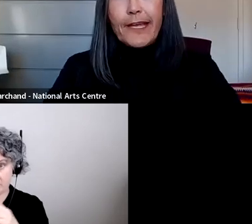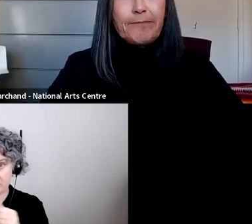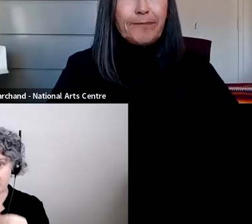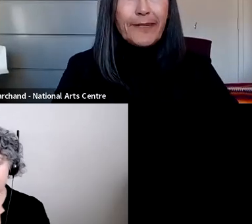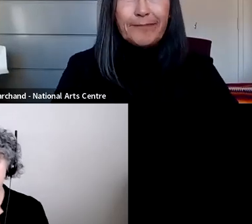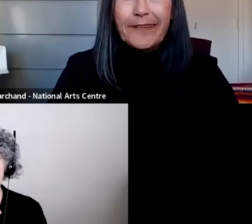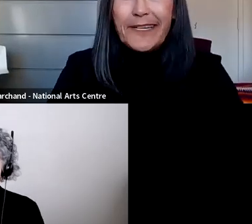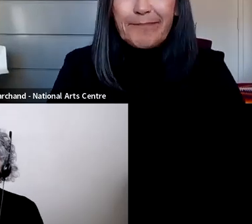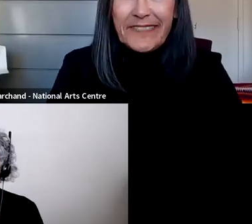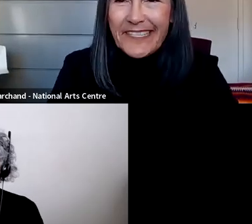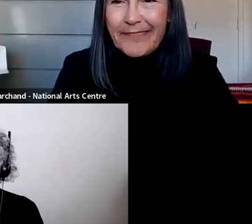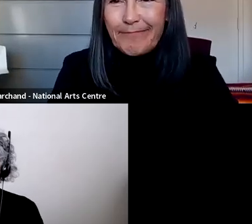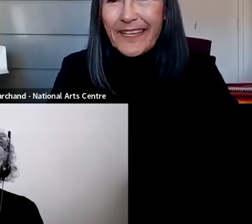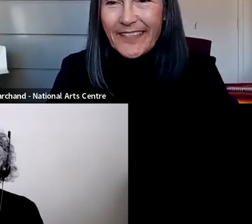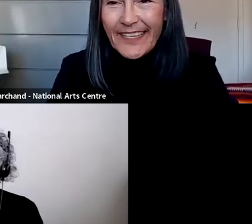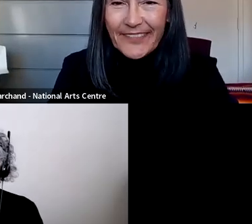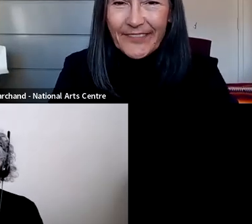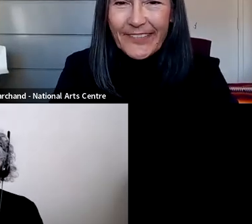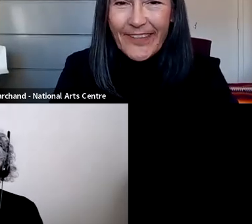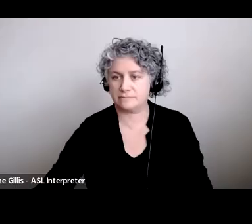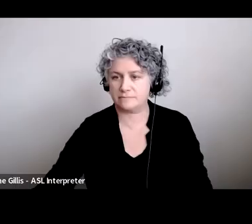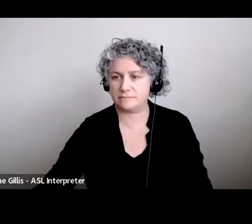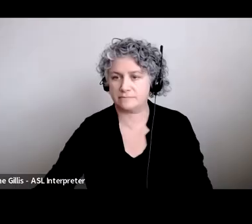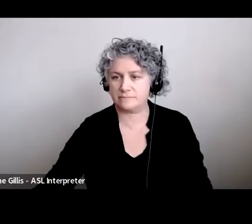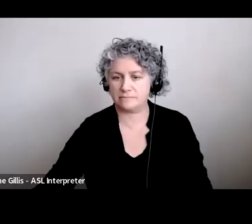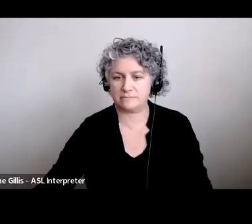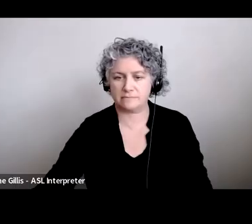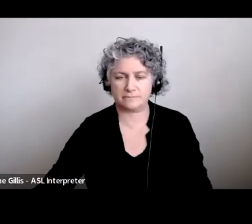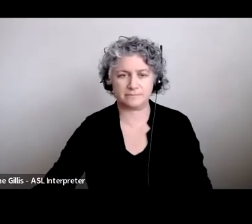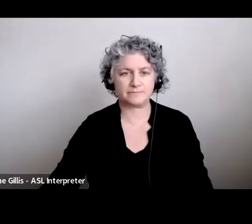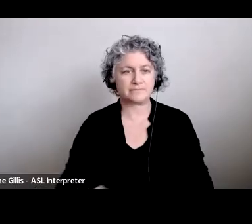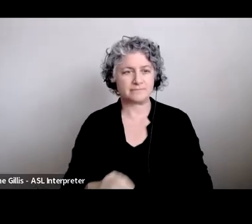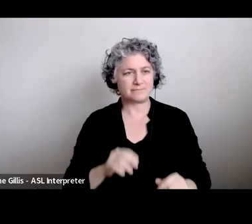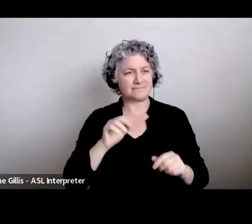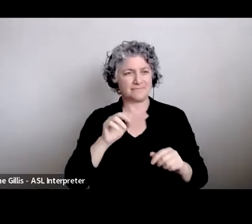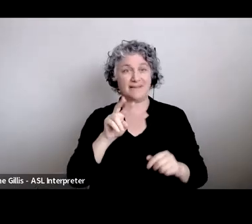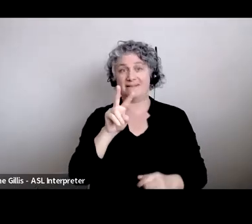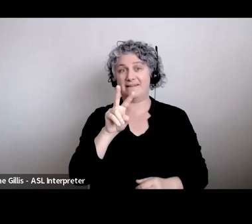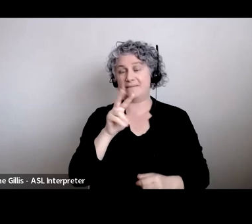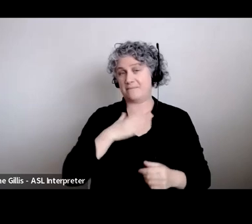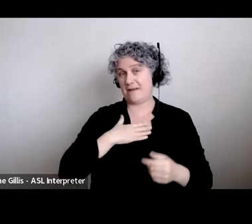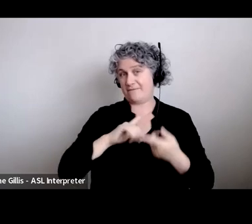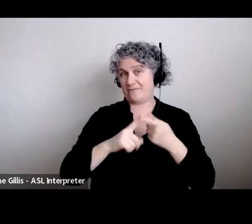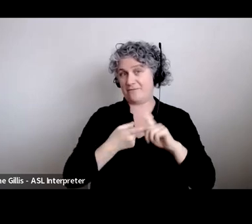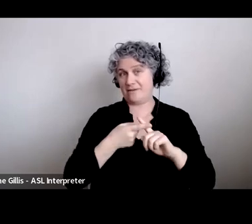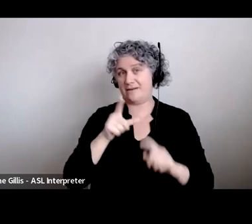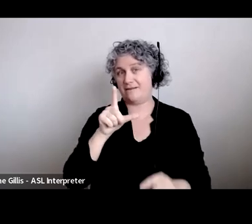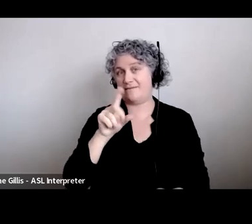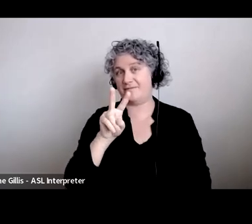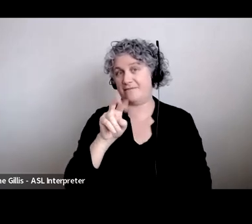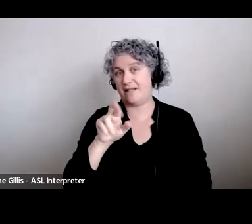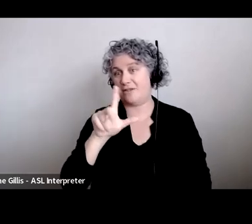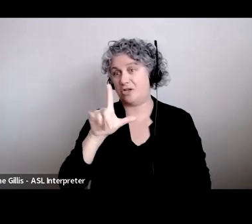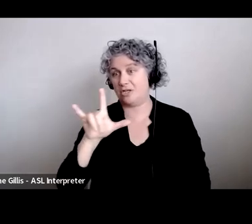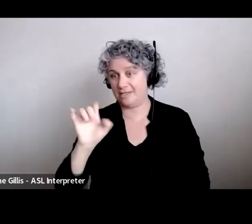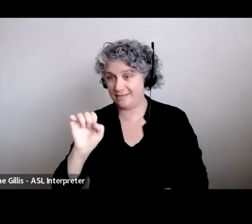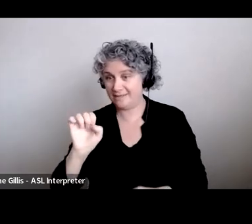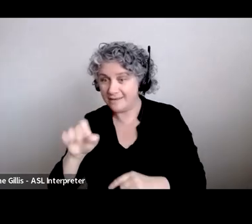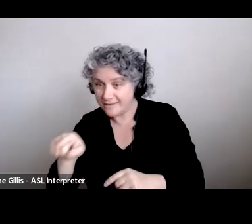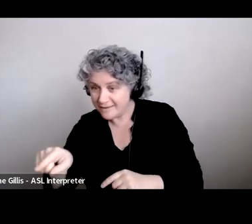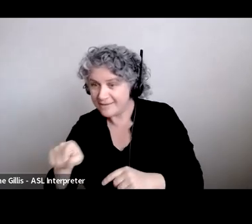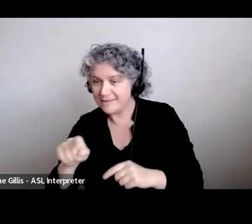Sure. I'm seeing my friend Valerie Planche's note in the chat, and for sure, you